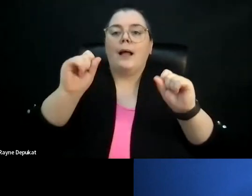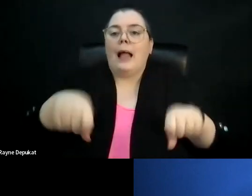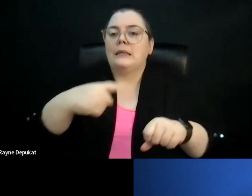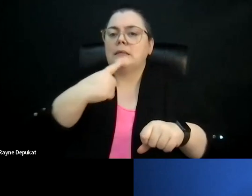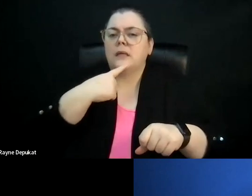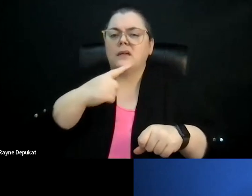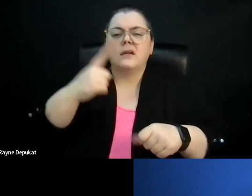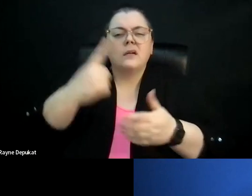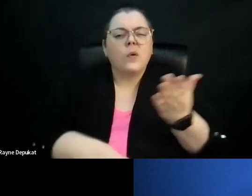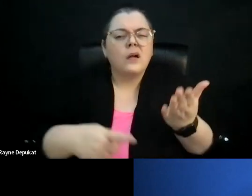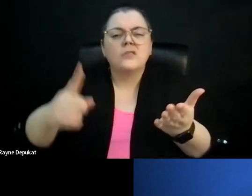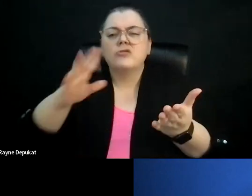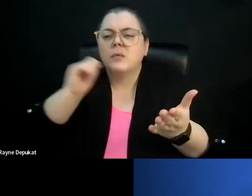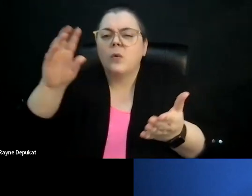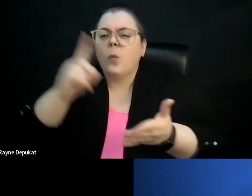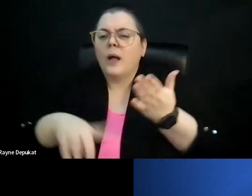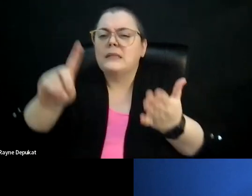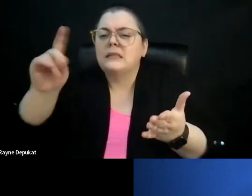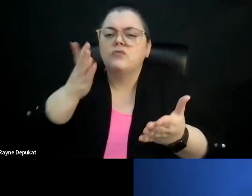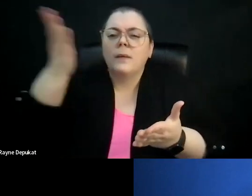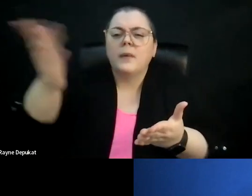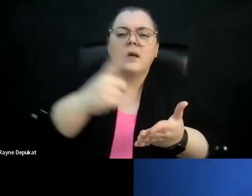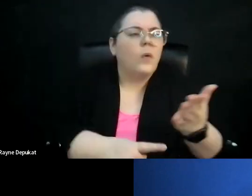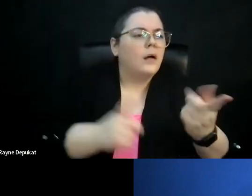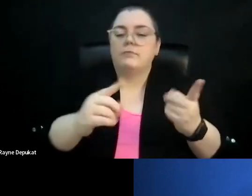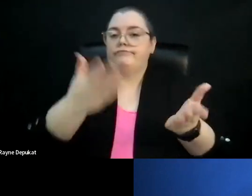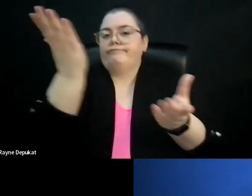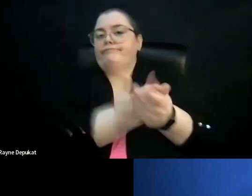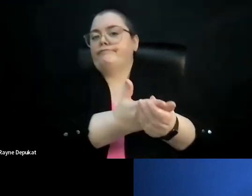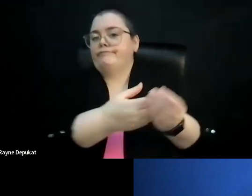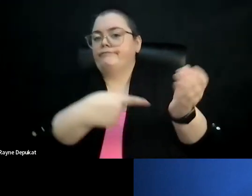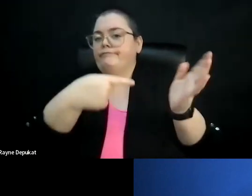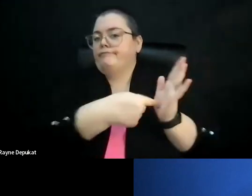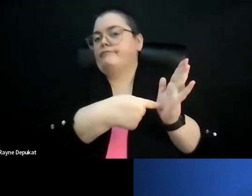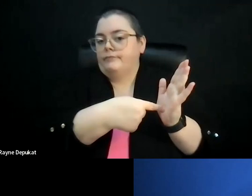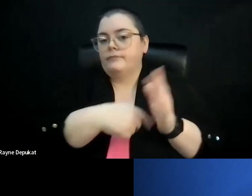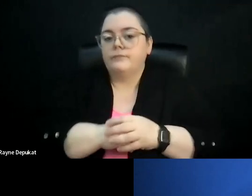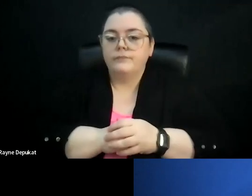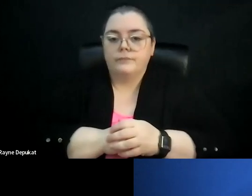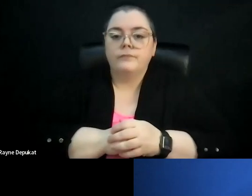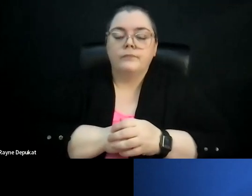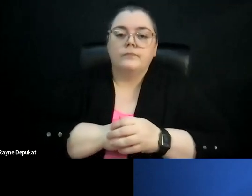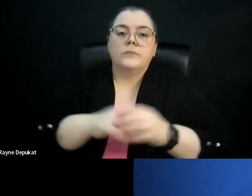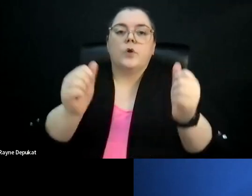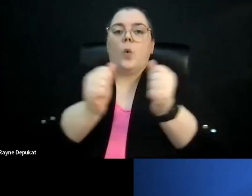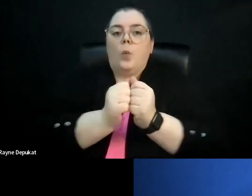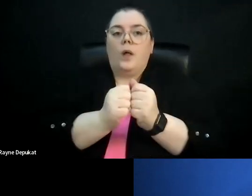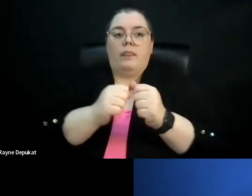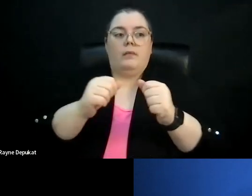there. So nobody can say, well, what are you talking about? What document did you submit? This will all be done in